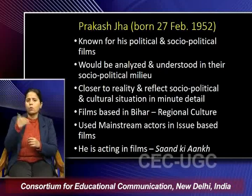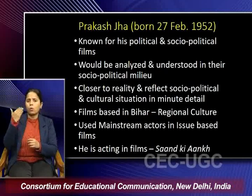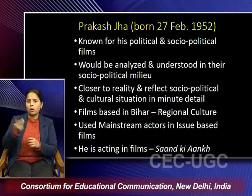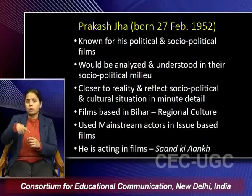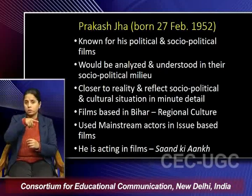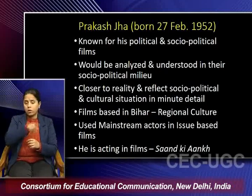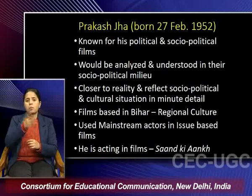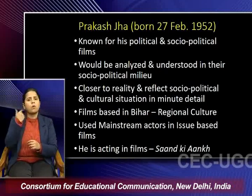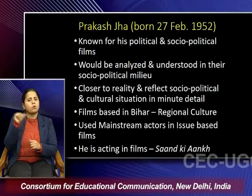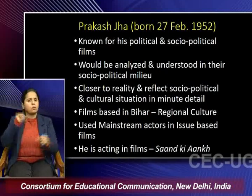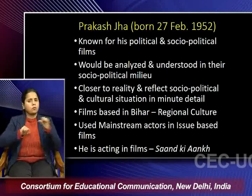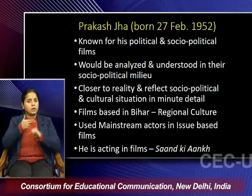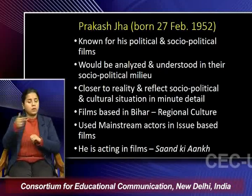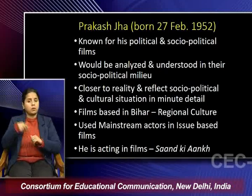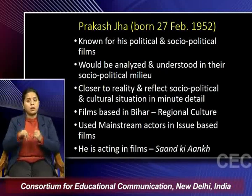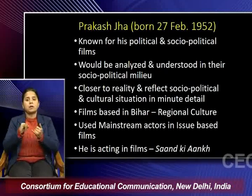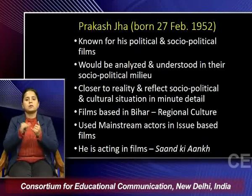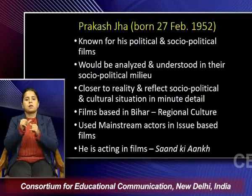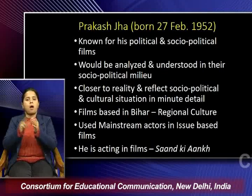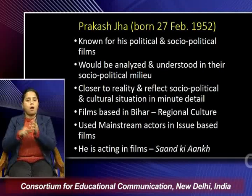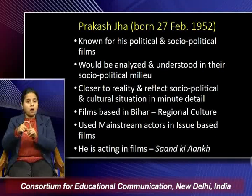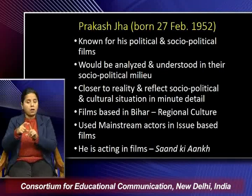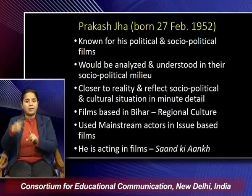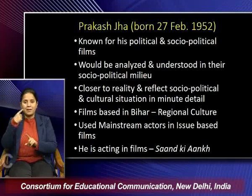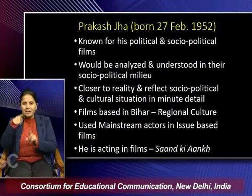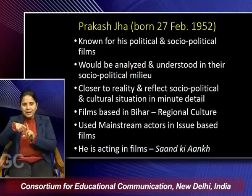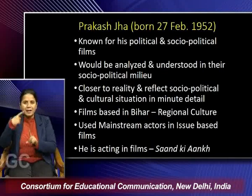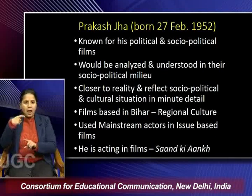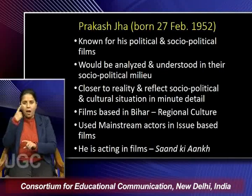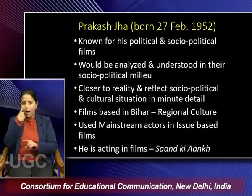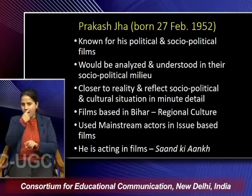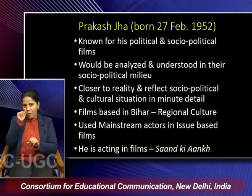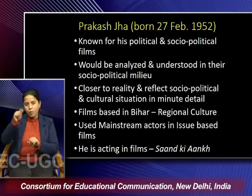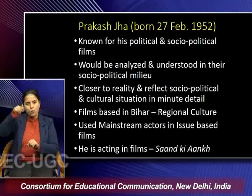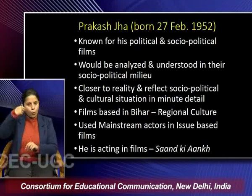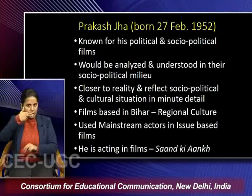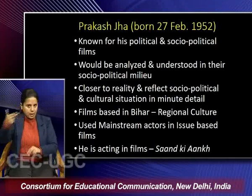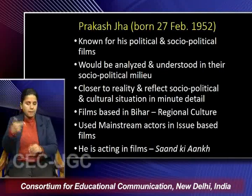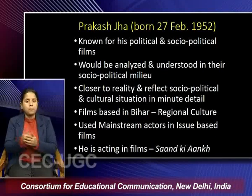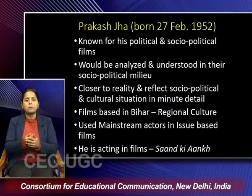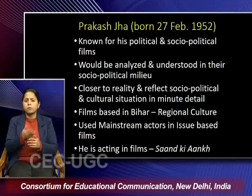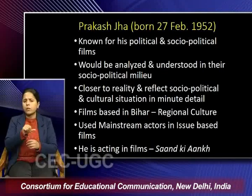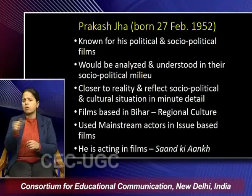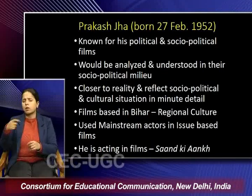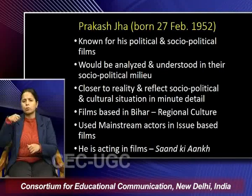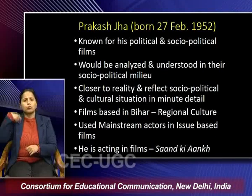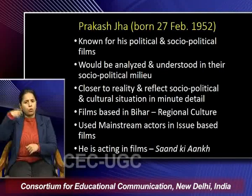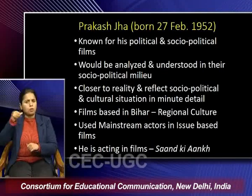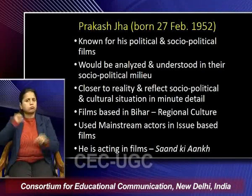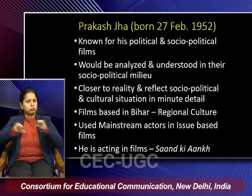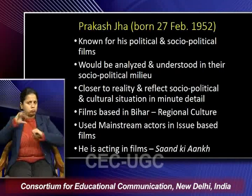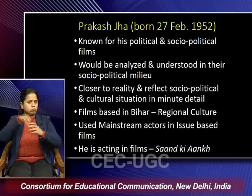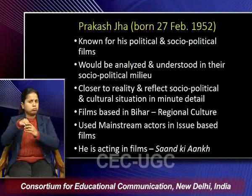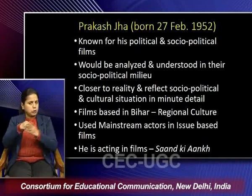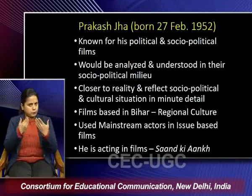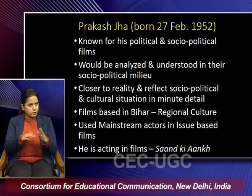also acted in a film called Sant Ki Aankh, and thereafter he has also acted in other films as well. So we find that he